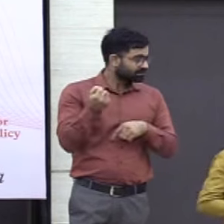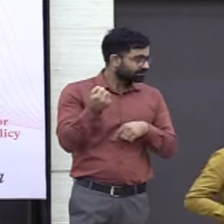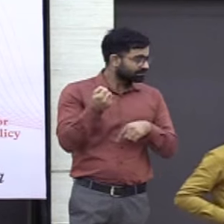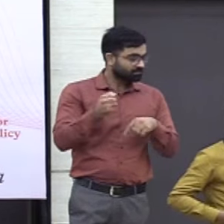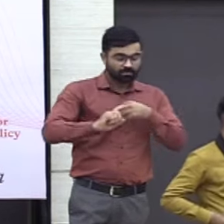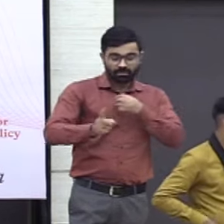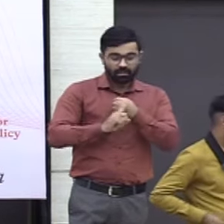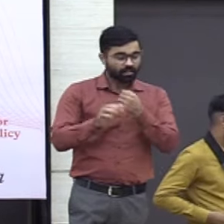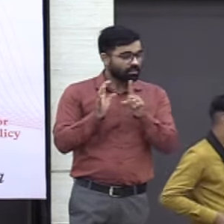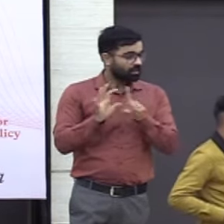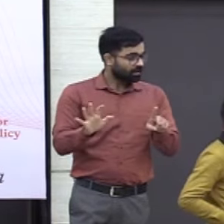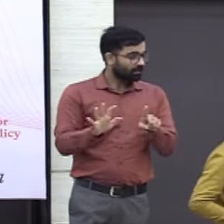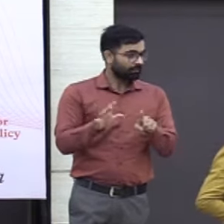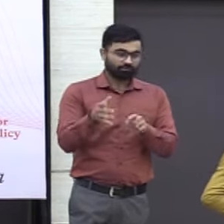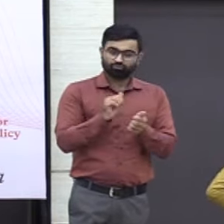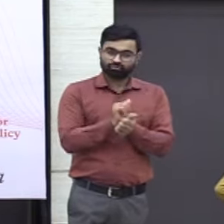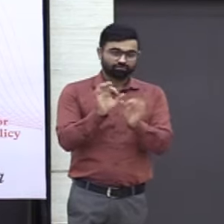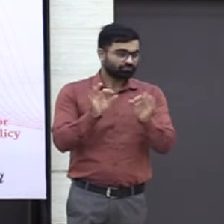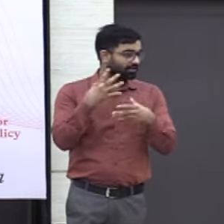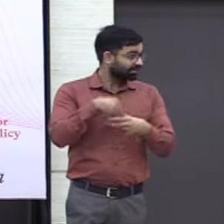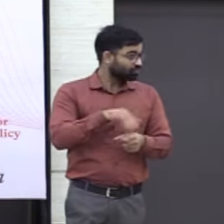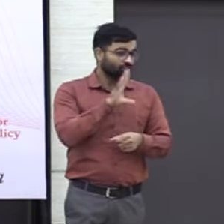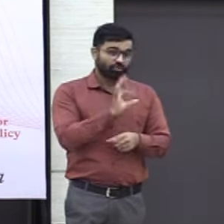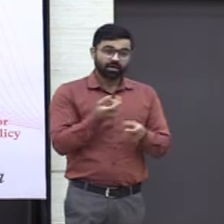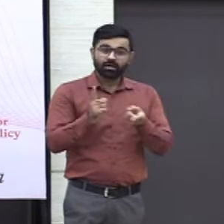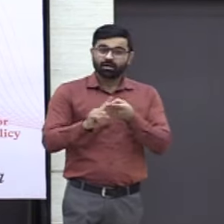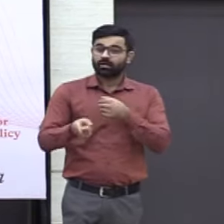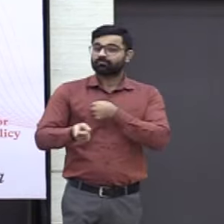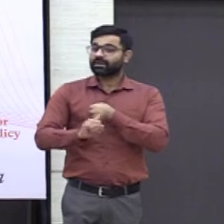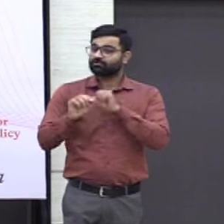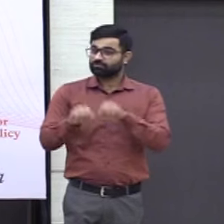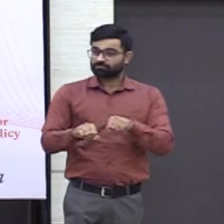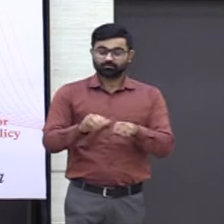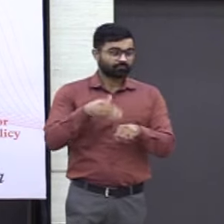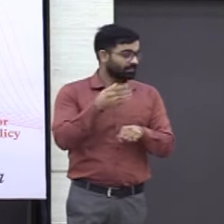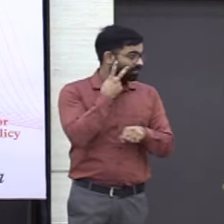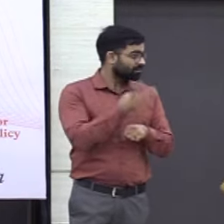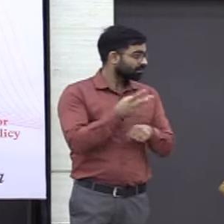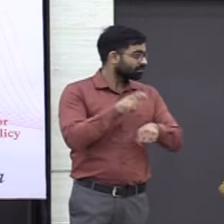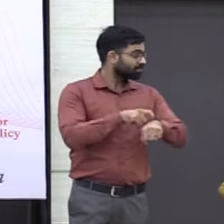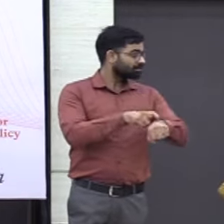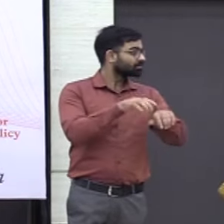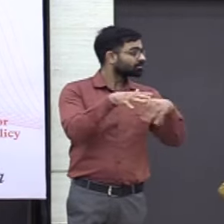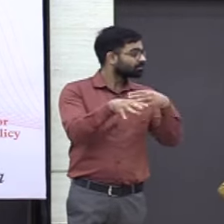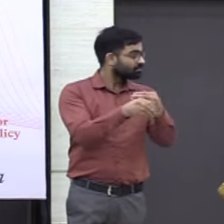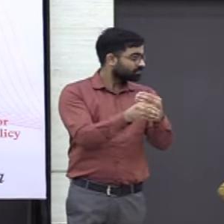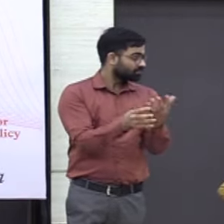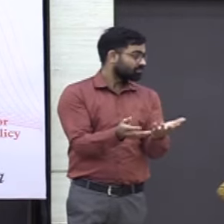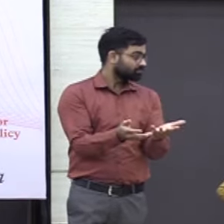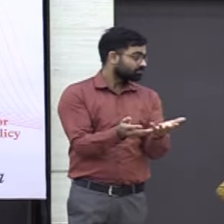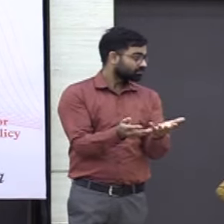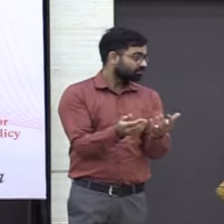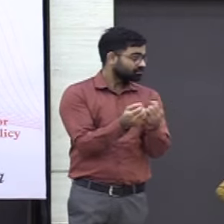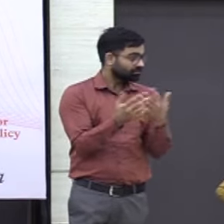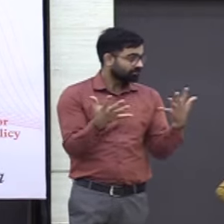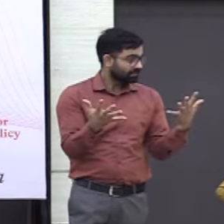harsher punishment so he doesn't get away with it when there is an actual crime that is committed. But at the same time, there is also there is